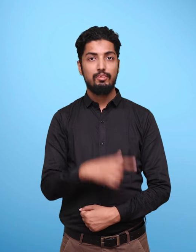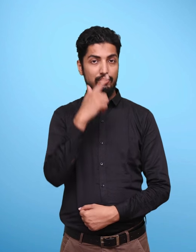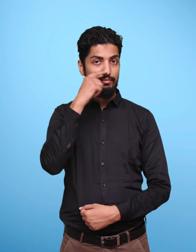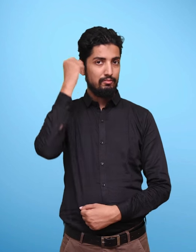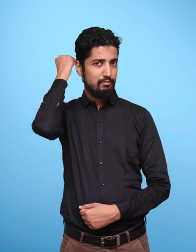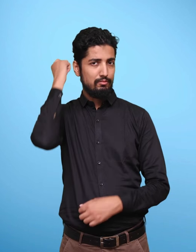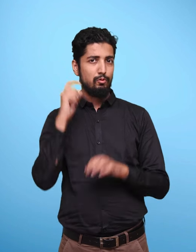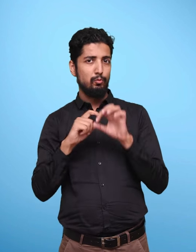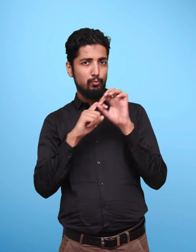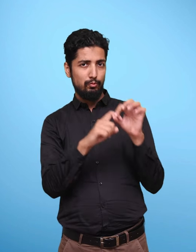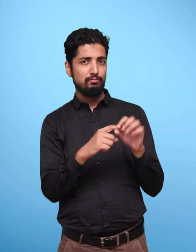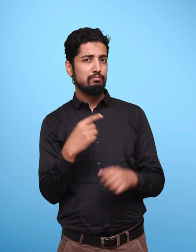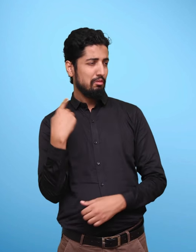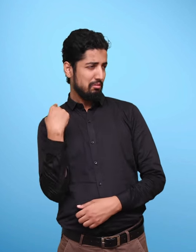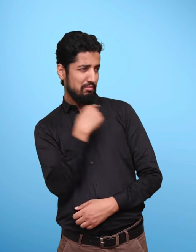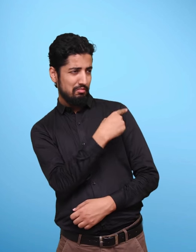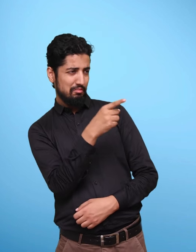Neha. What are these?